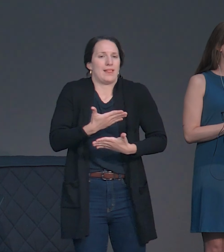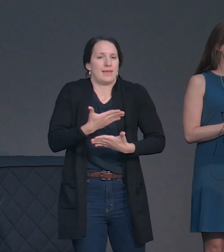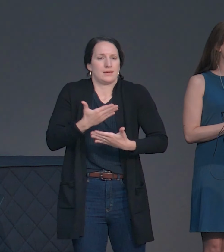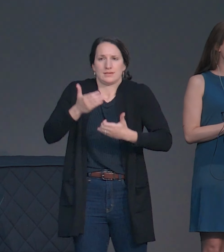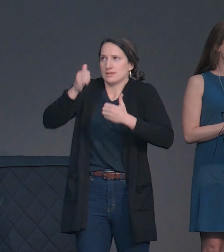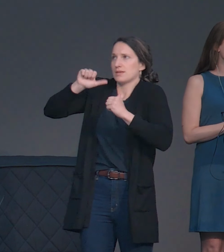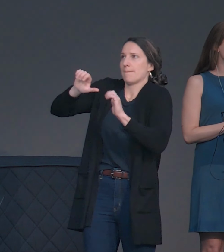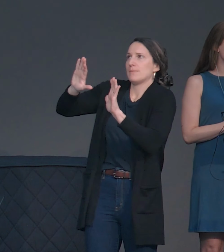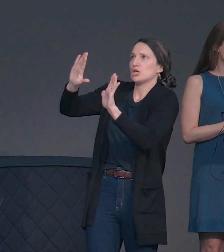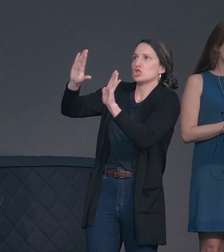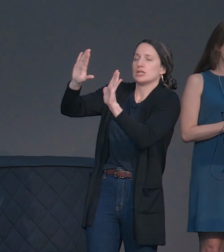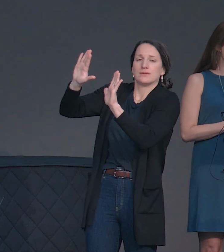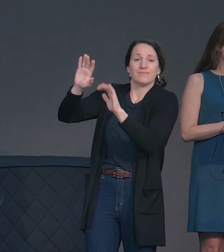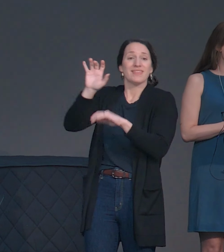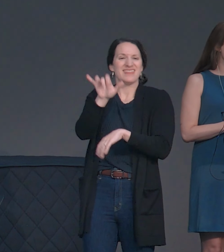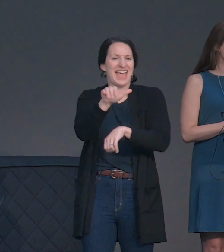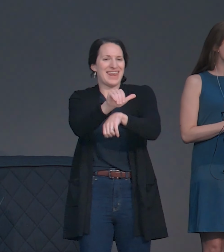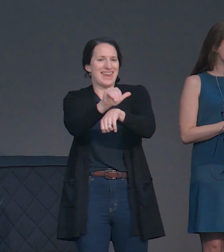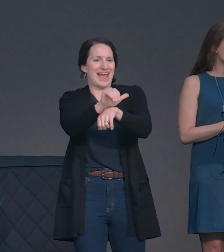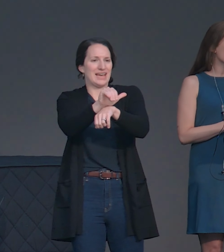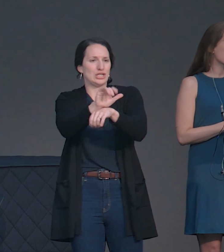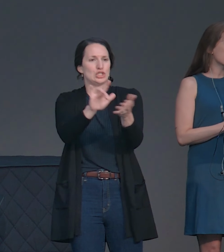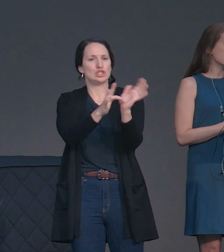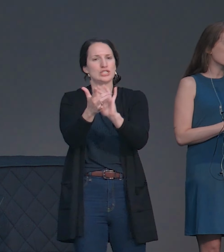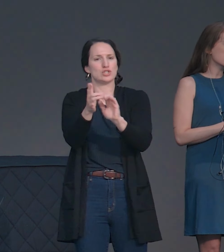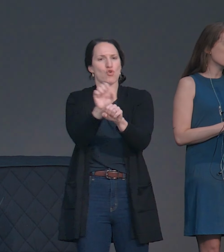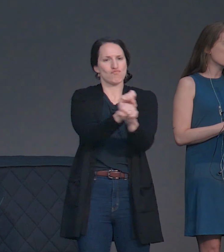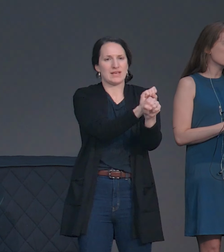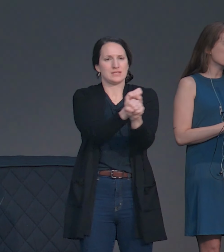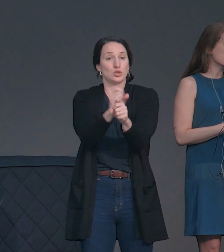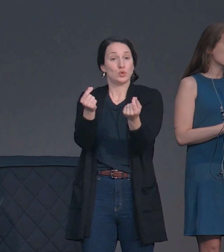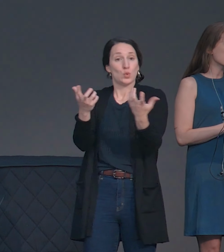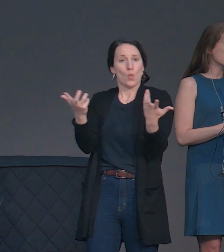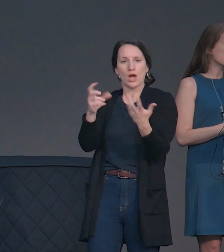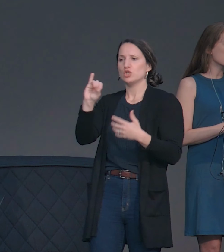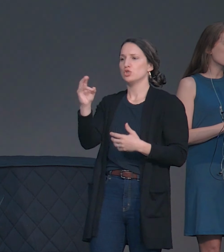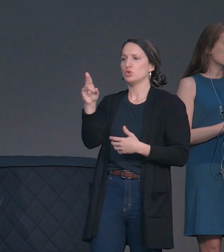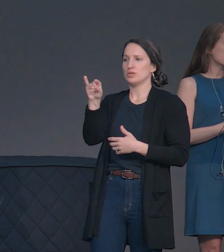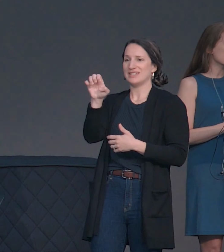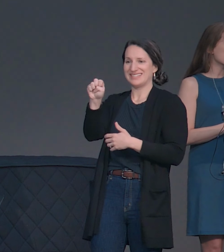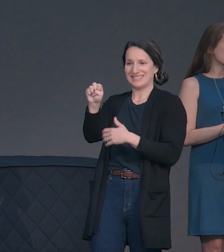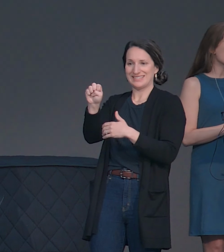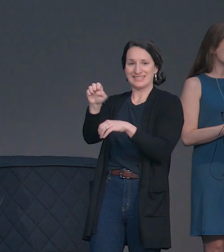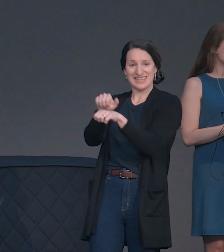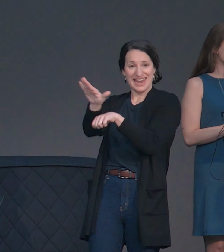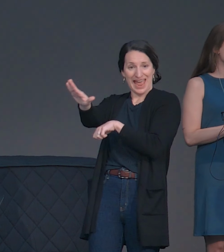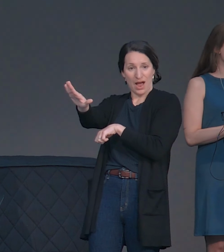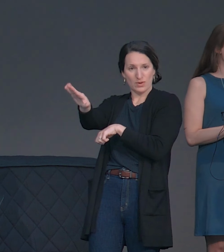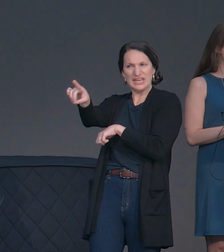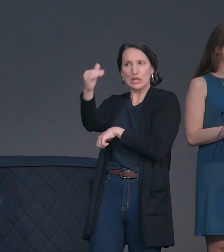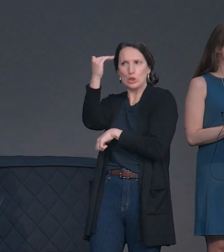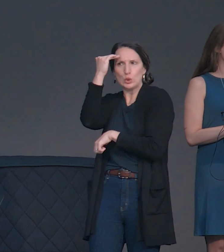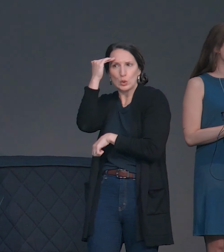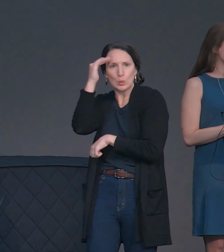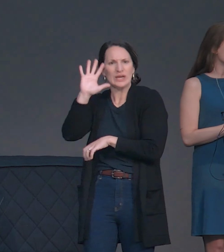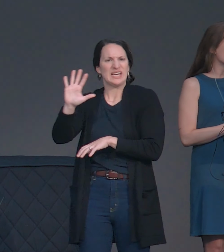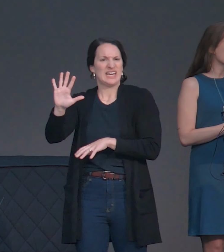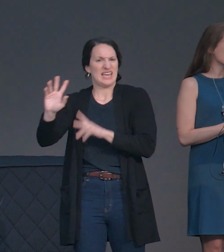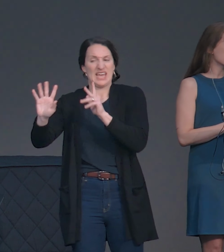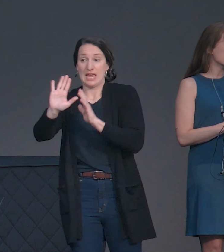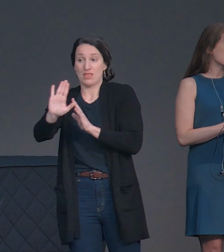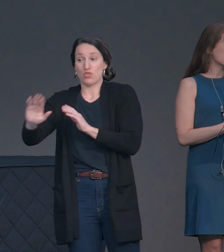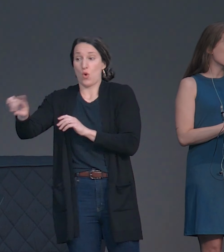The night that Jesus was arrested, he had sent Judas out, knowing that soon his captors would come to drag